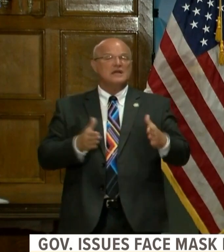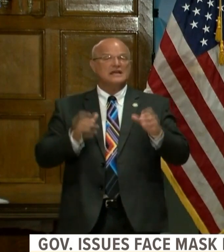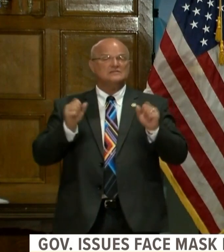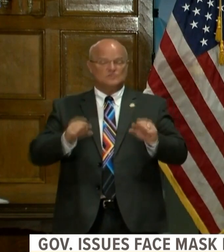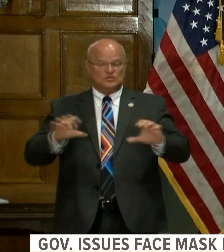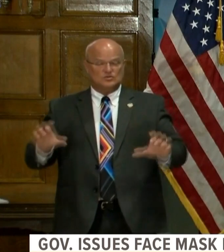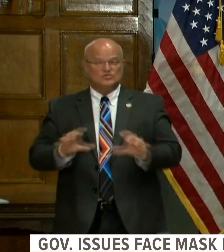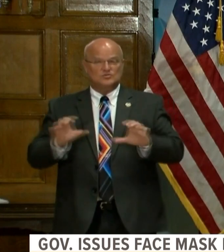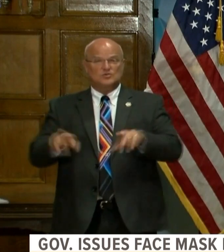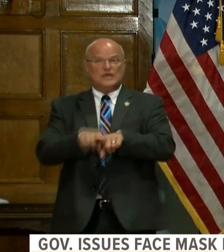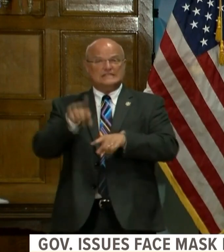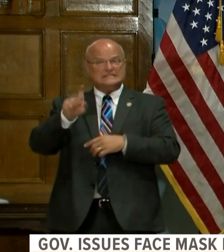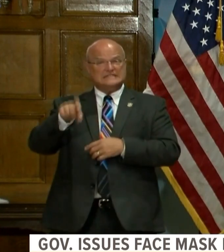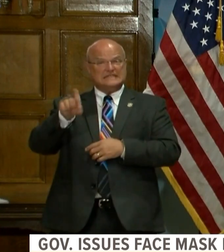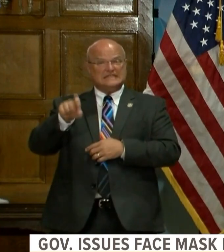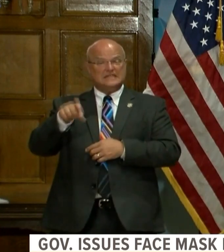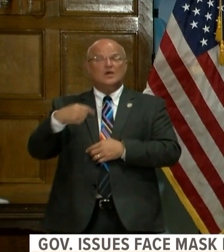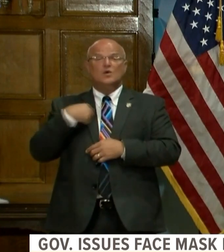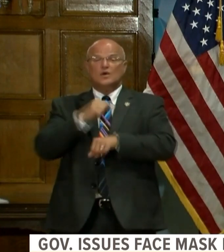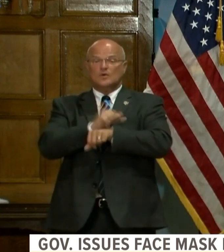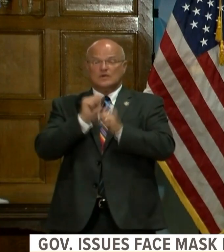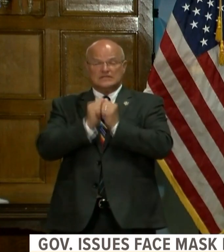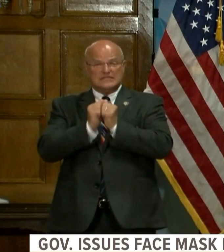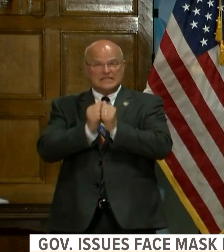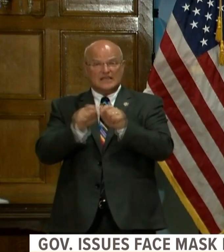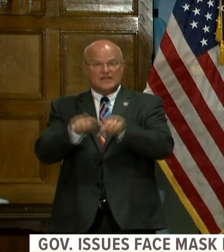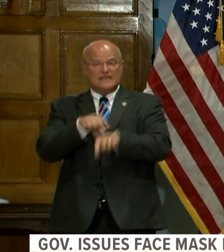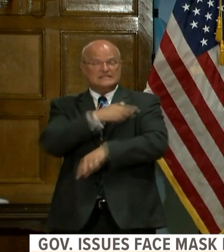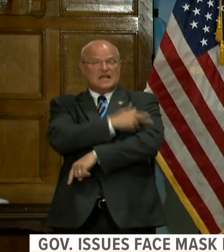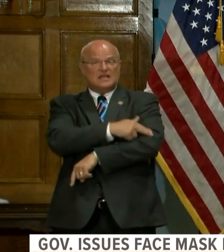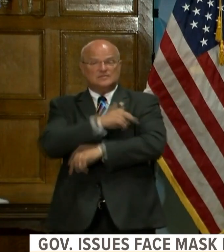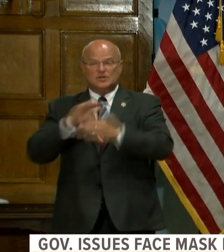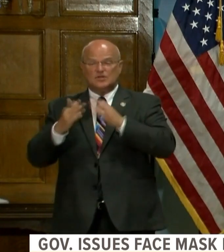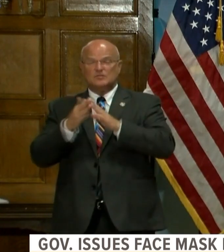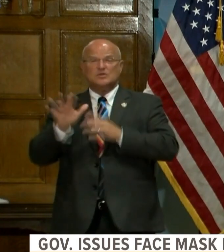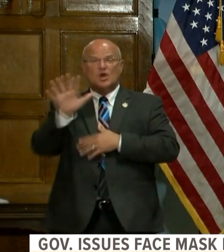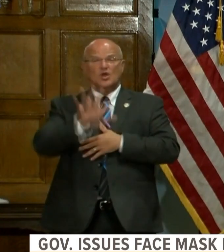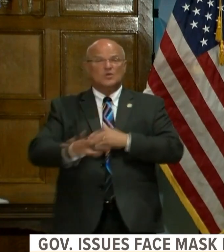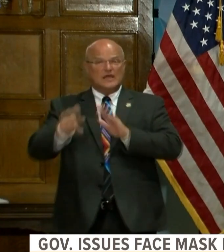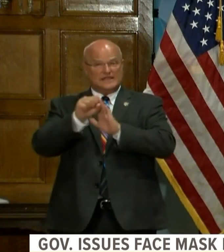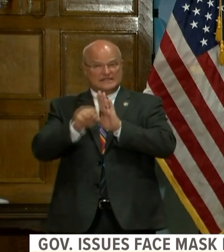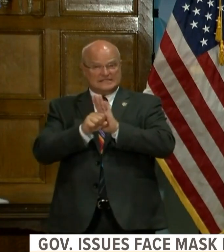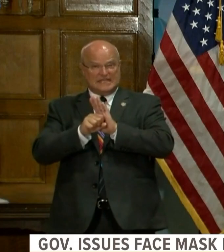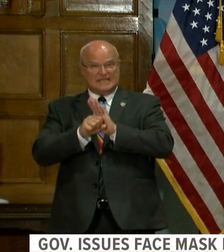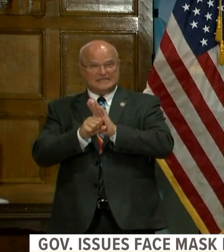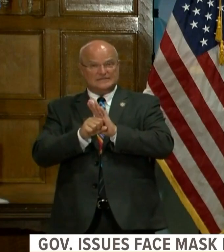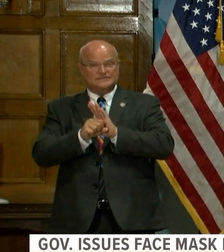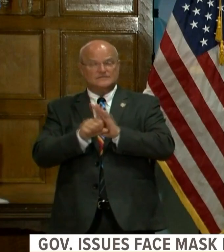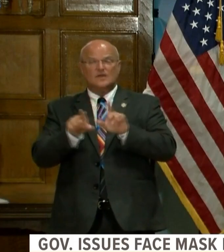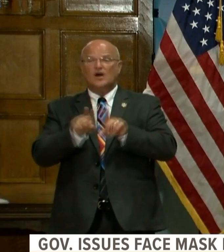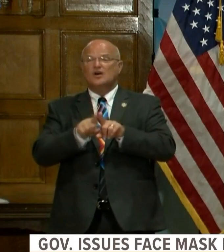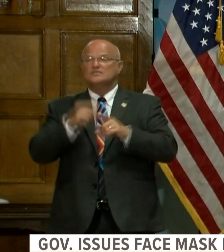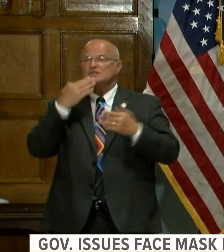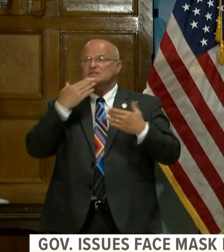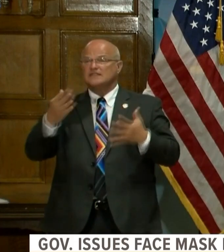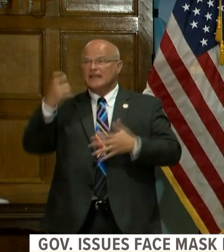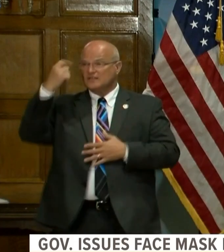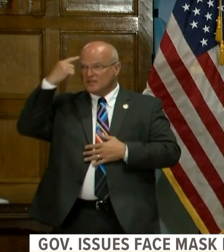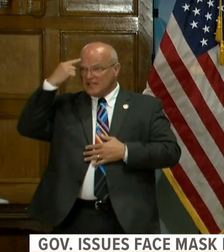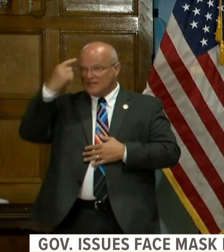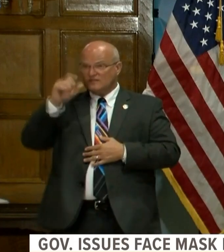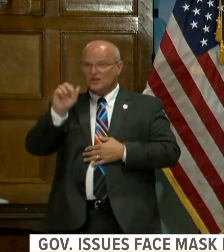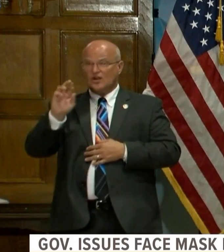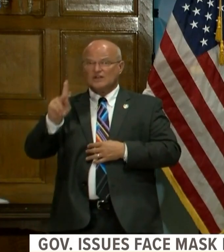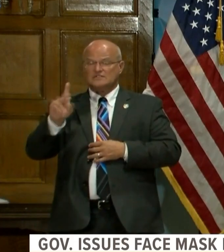can execute as needed, and we can work together as a hospital community across the state to do that. I also just want to say thank you to the governor and to